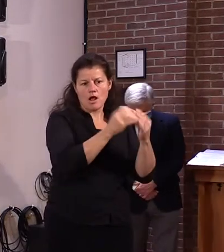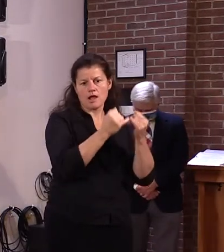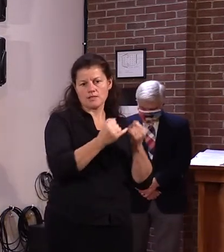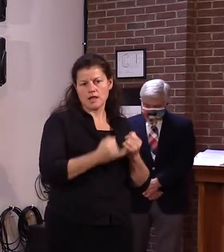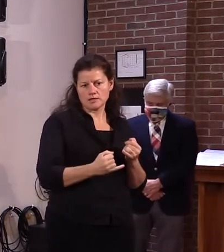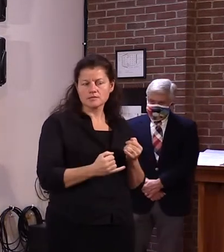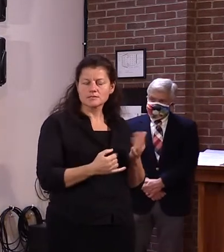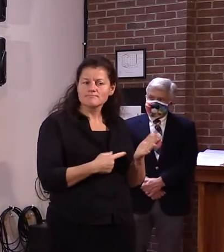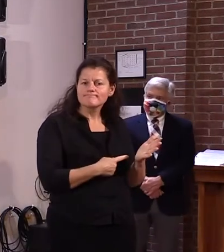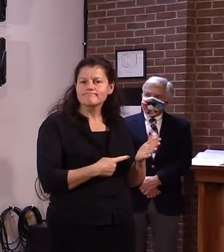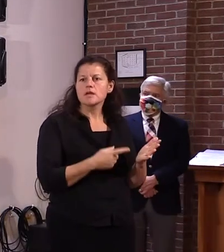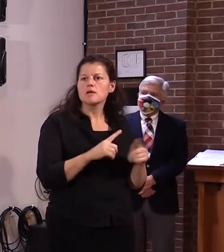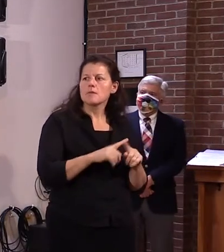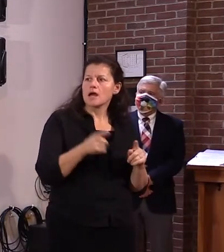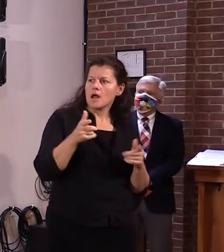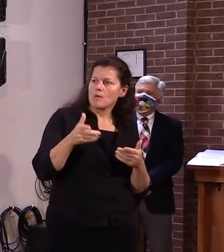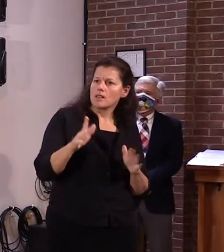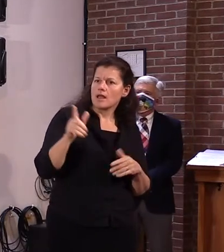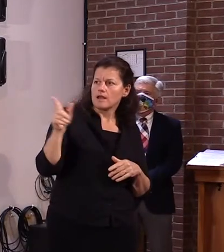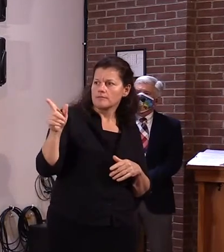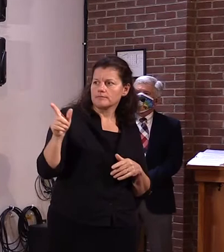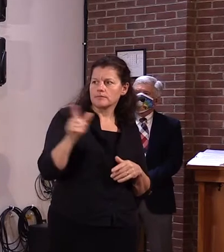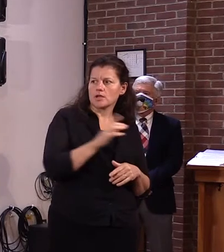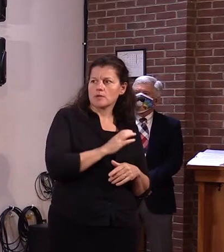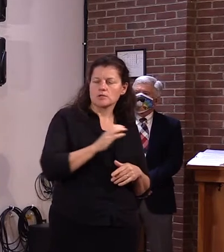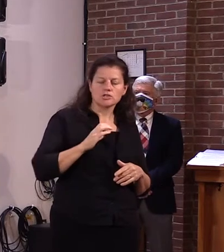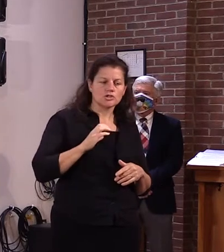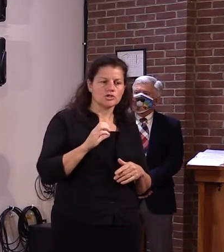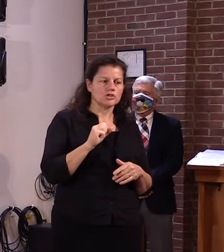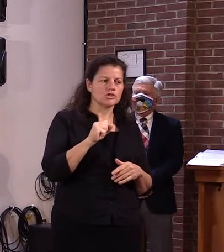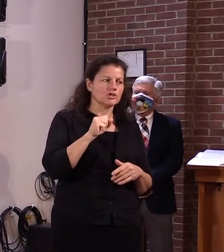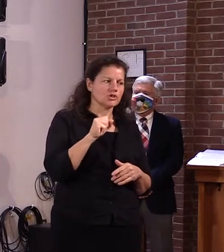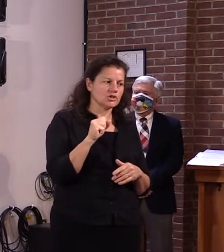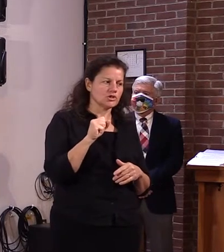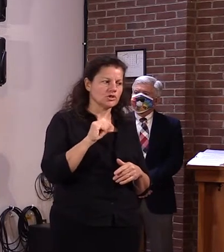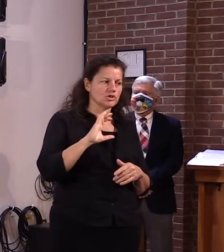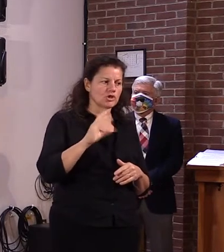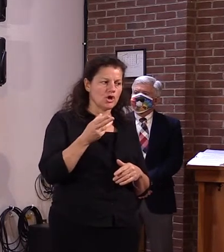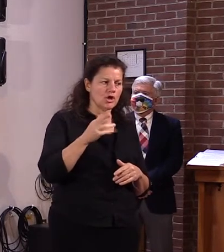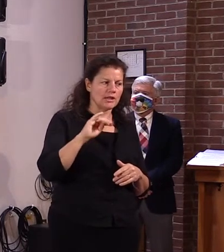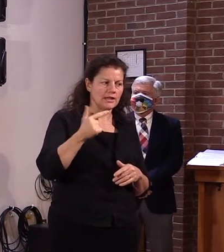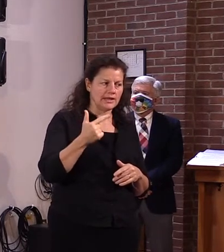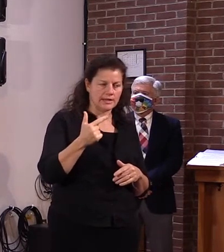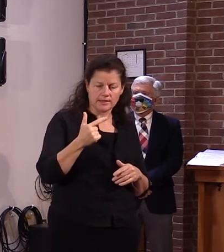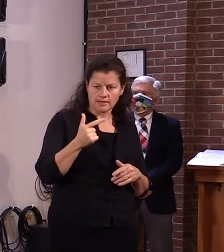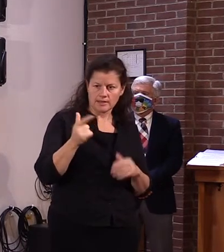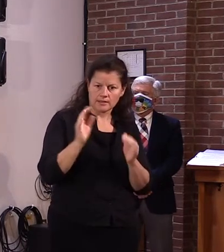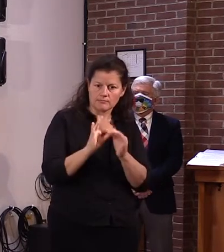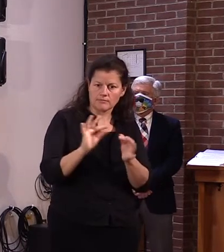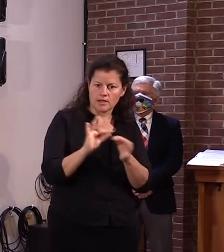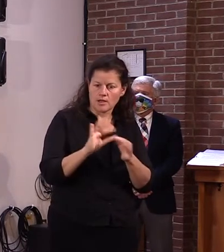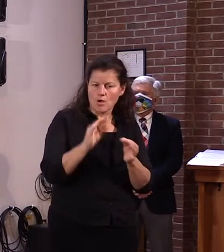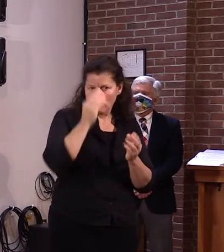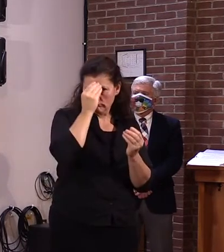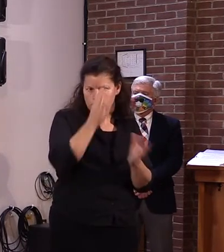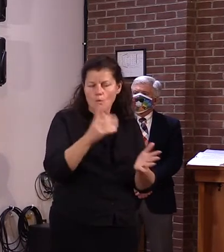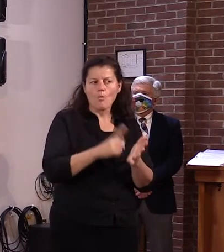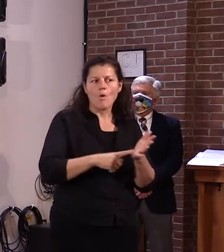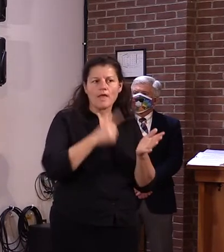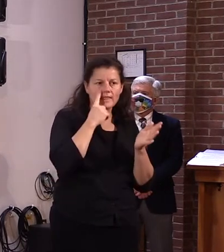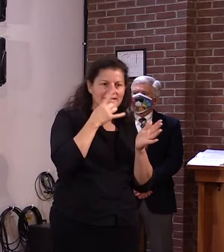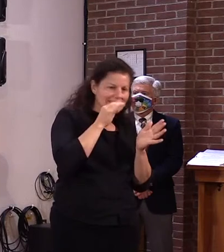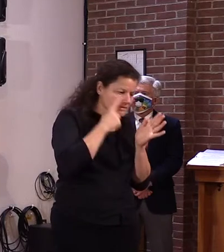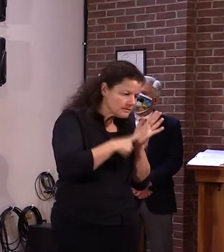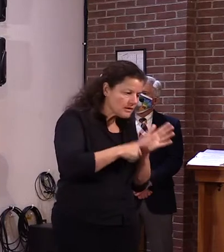But I'm going to let Commissioner Sherling provide you with an update as to what was found when they communicated with